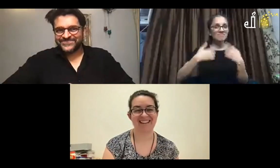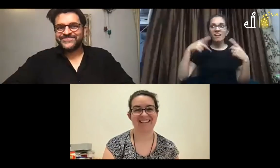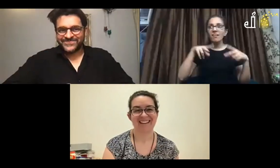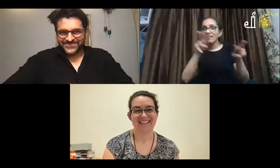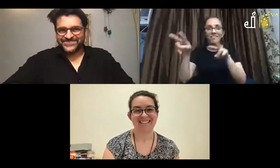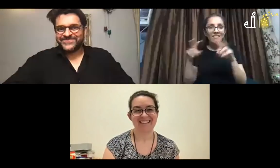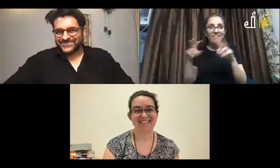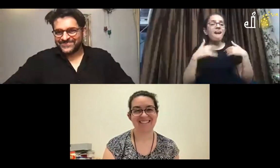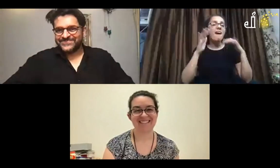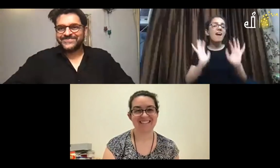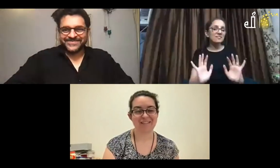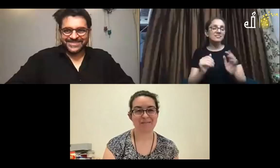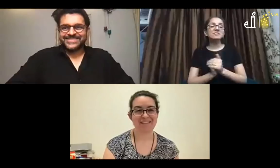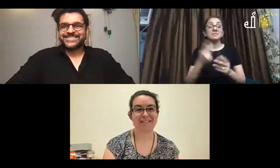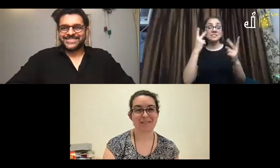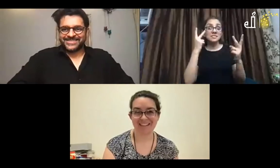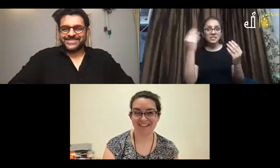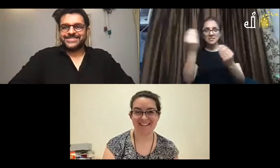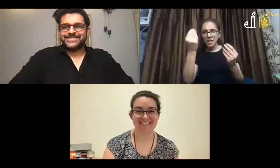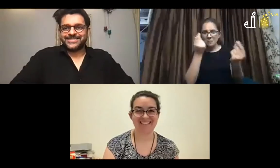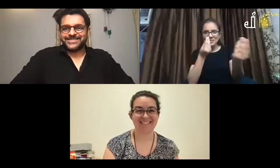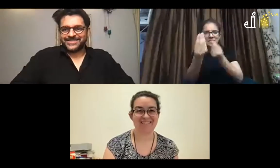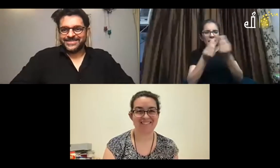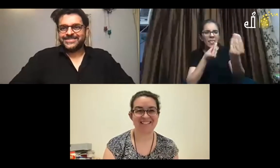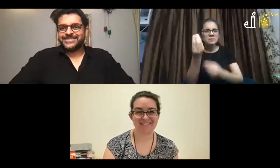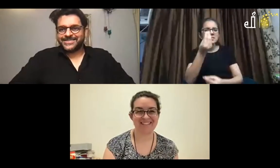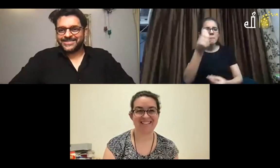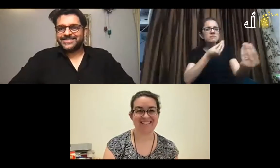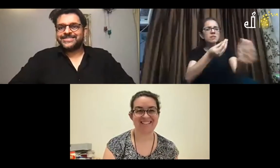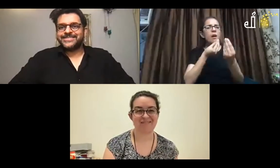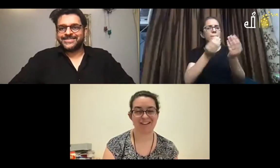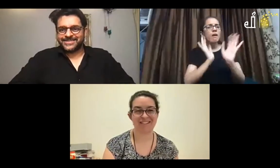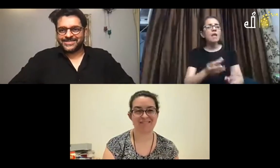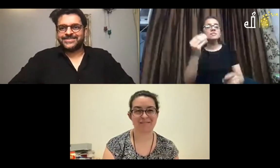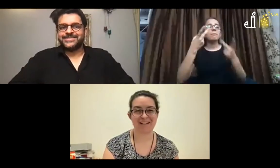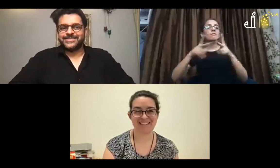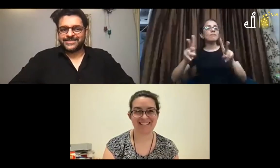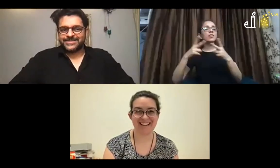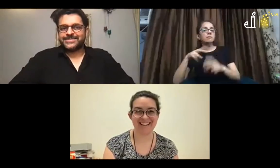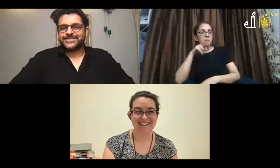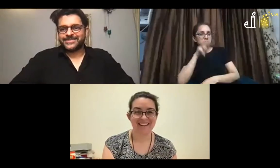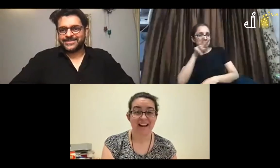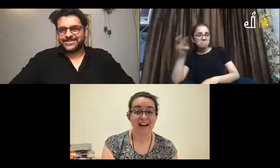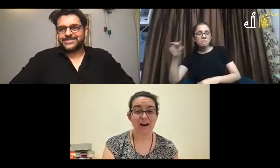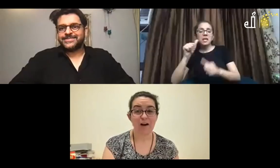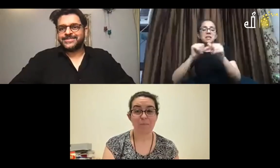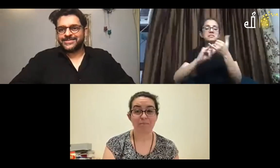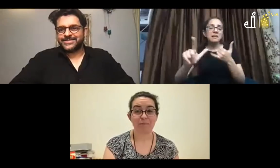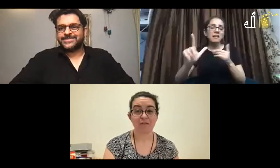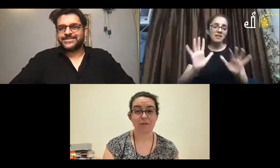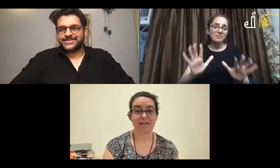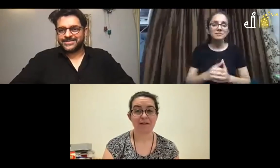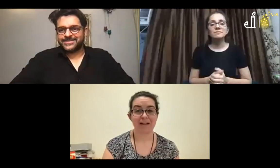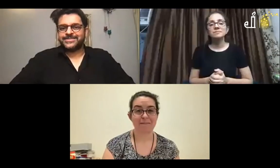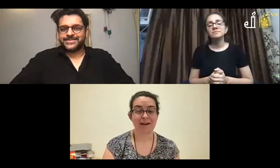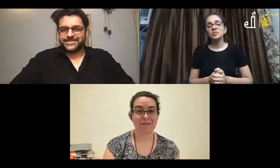this session to see some of the similarities and some of the differences as I've watched everybody sign.